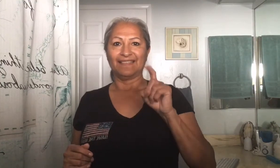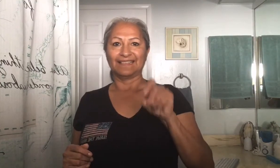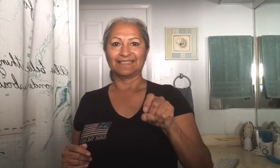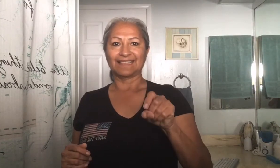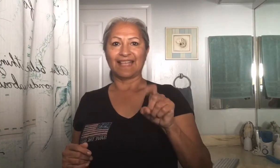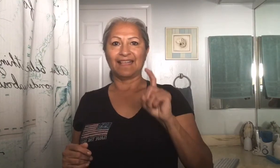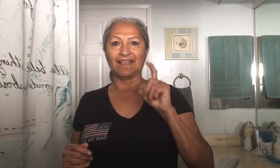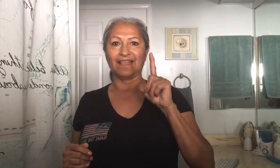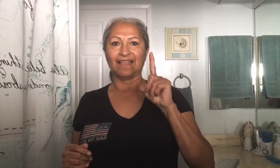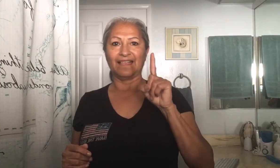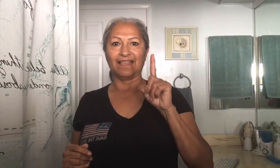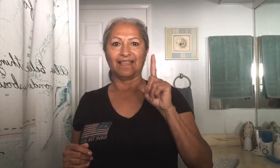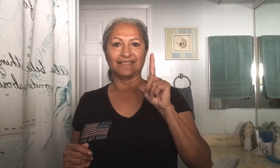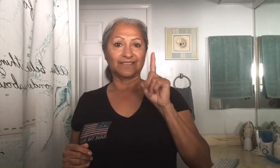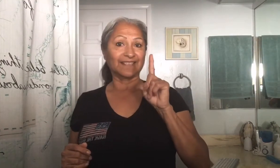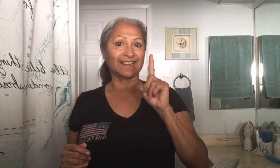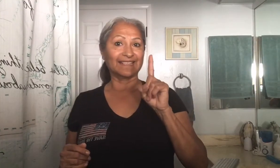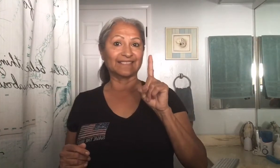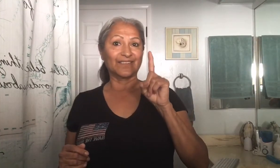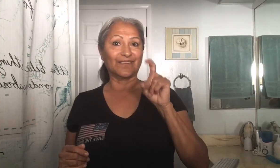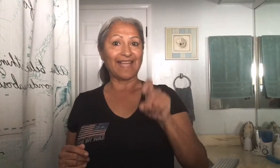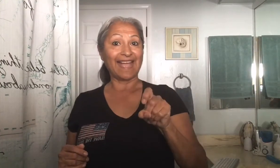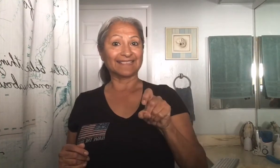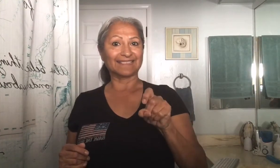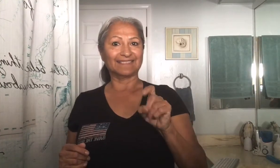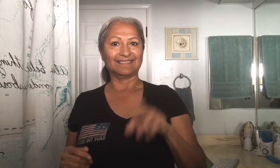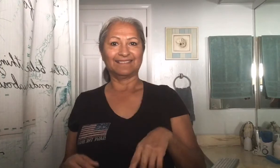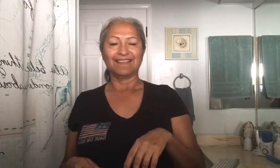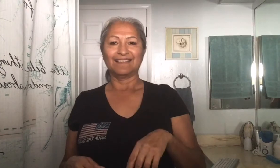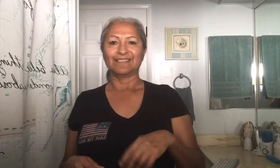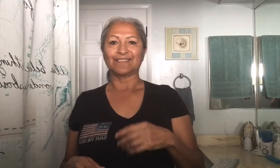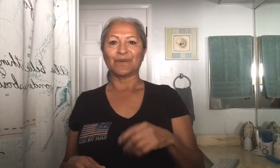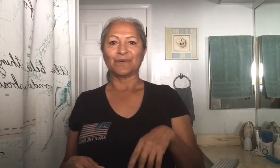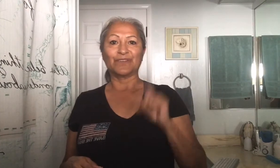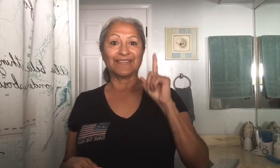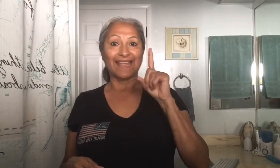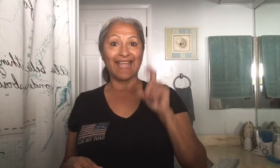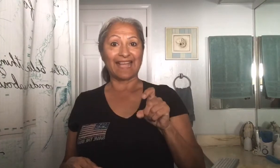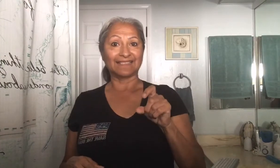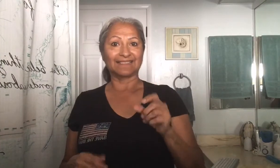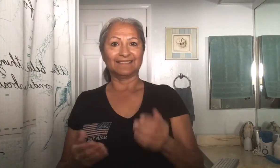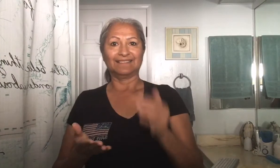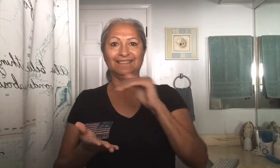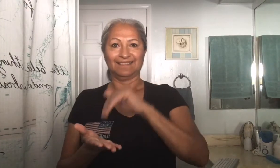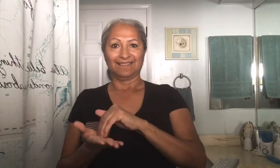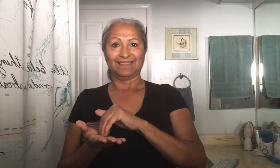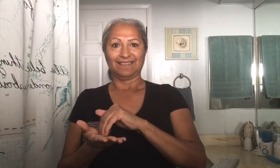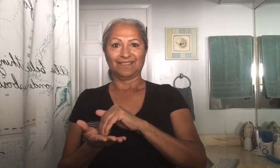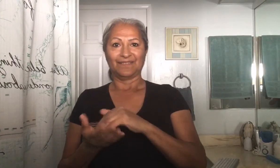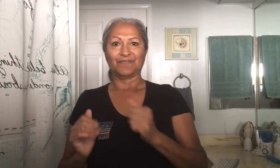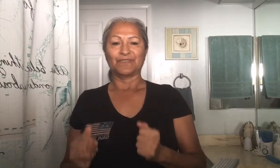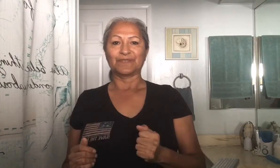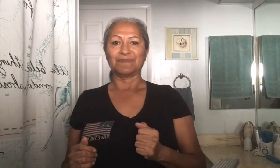is starts out like this and you go ask. So you can ask for it to be done